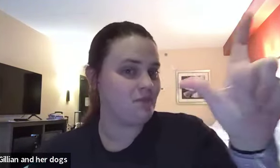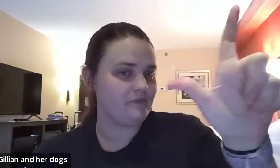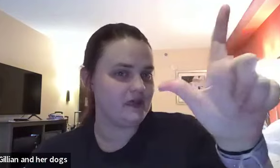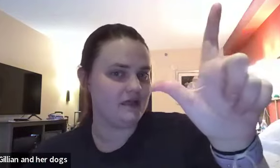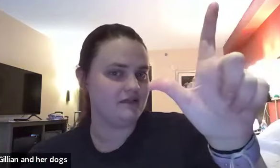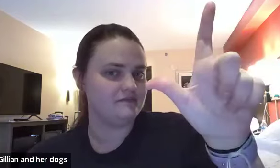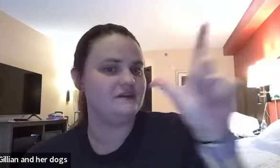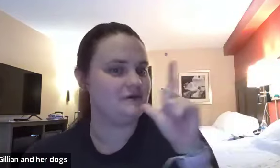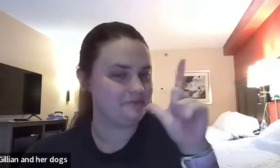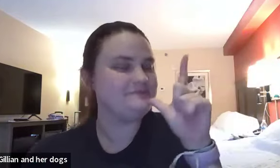L. There you go.